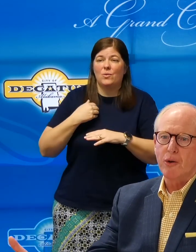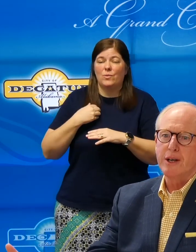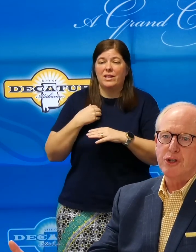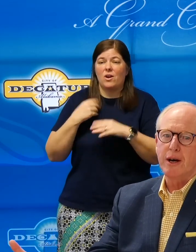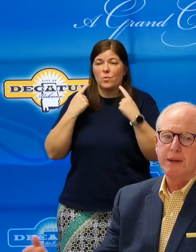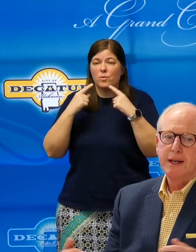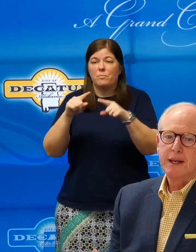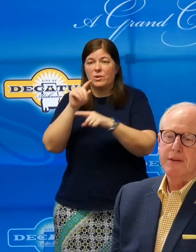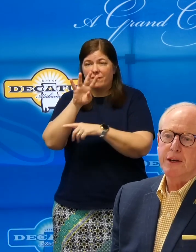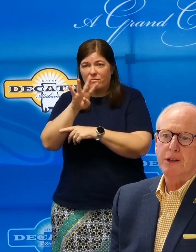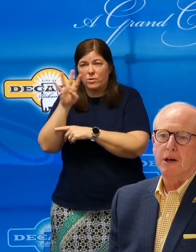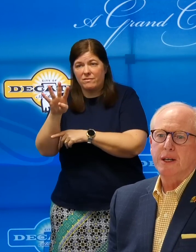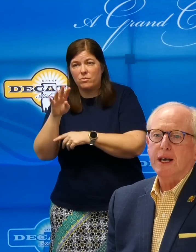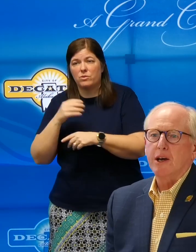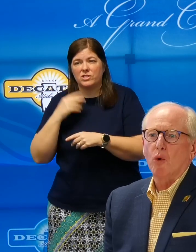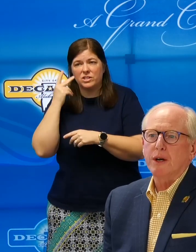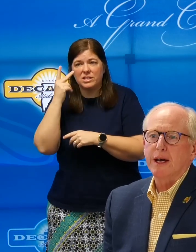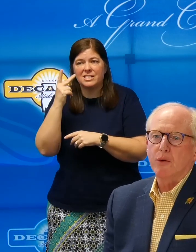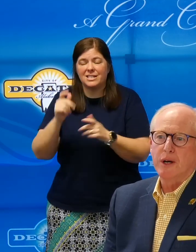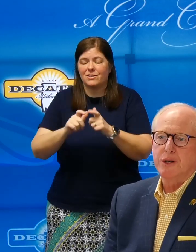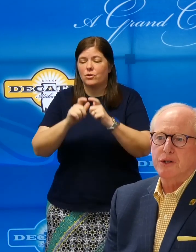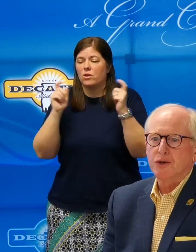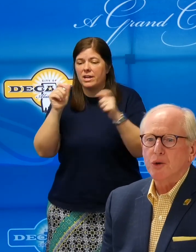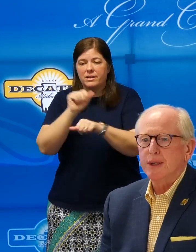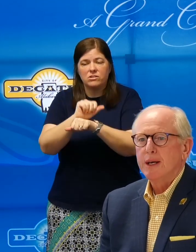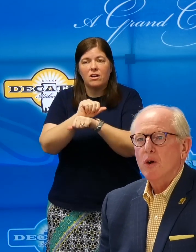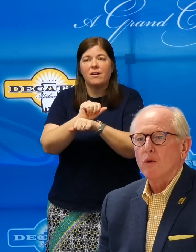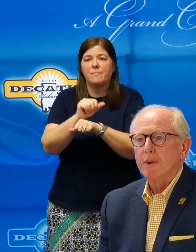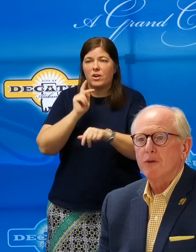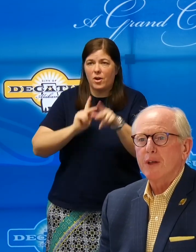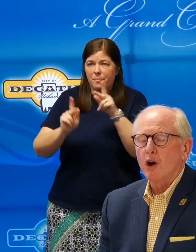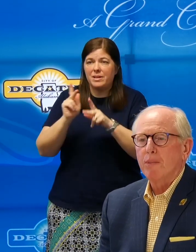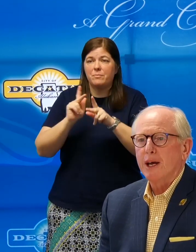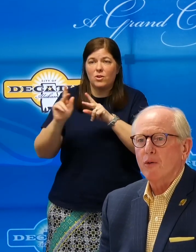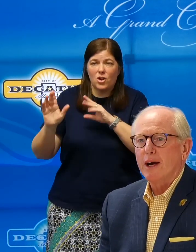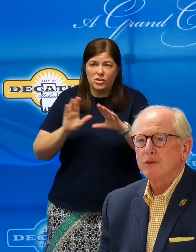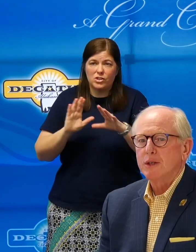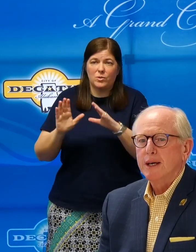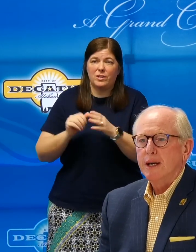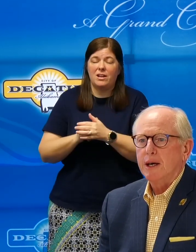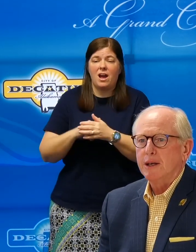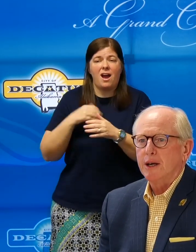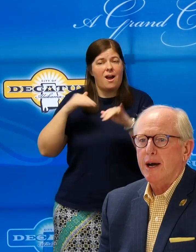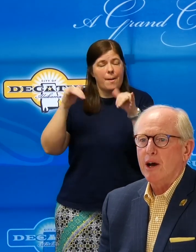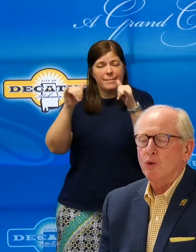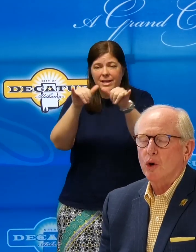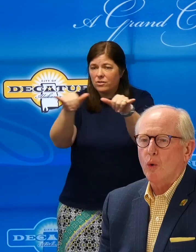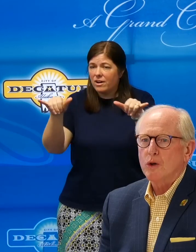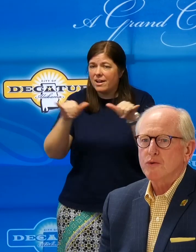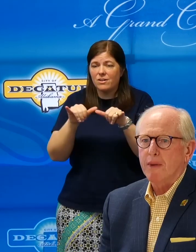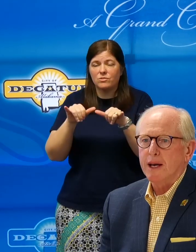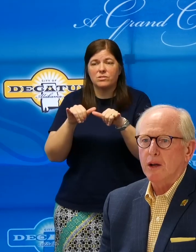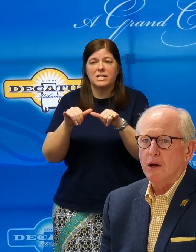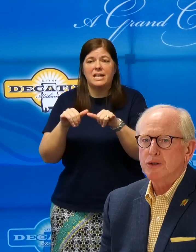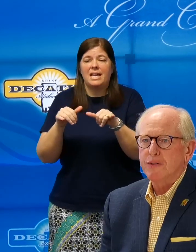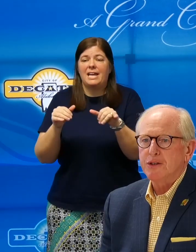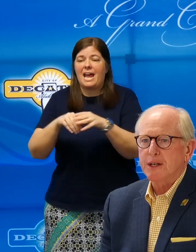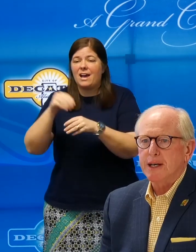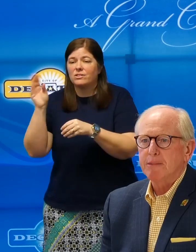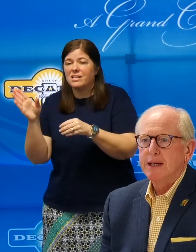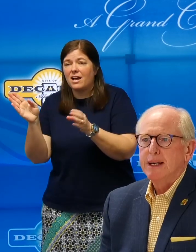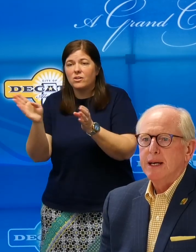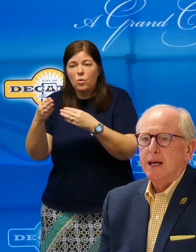see the great job that Decatur Morgan County residents are doing. Remember that our playgrounds and outdoor courts remain closed